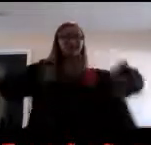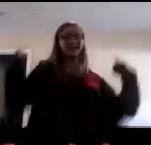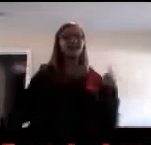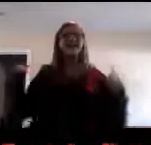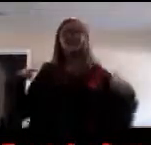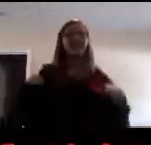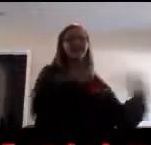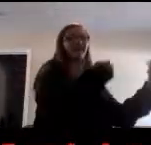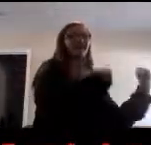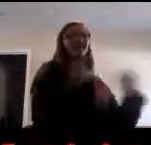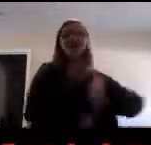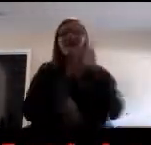The other man